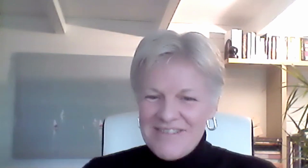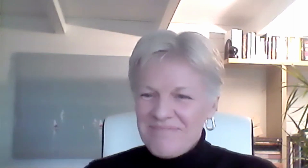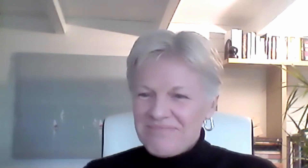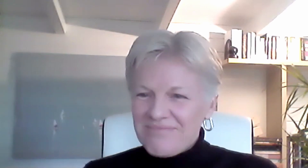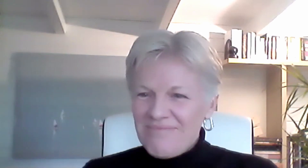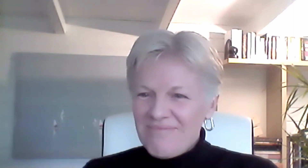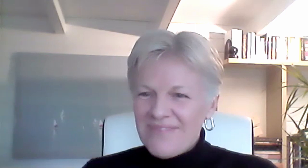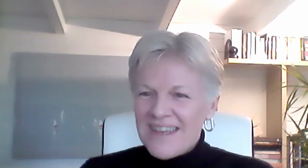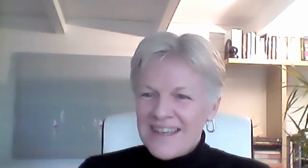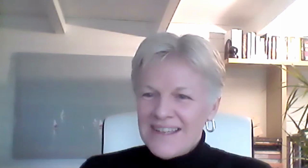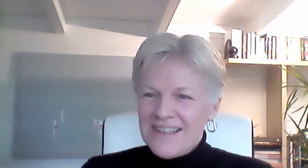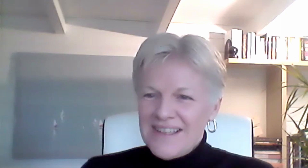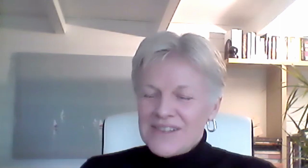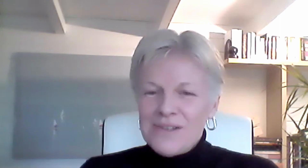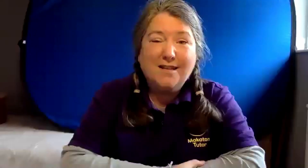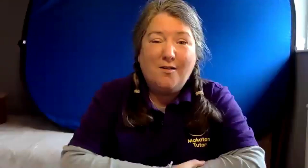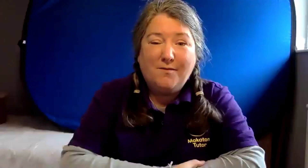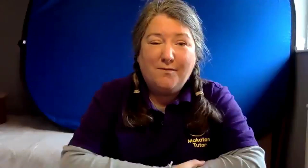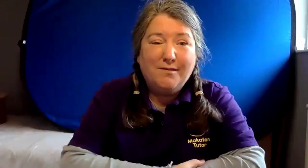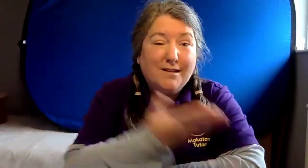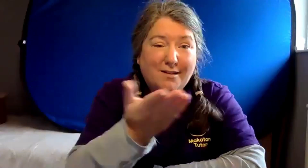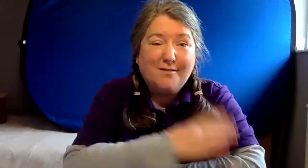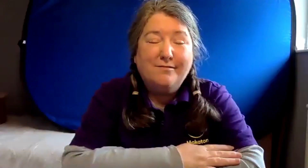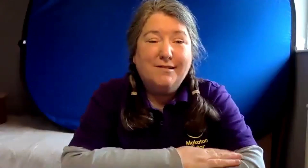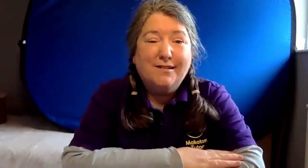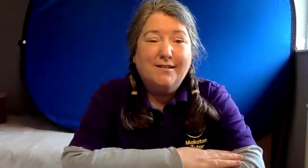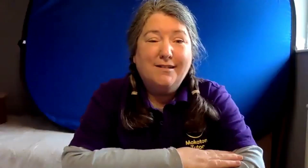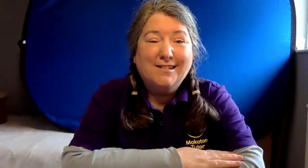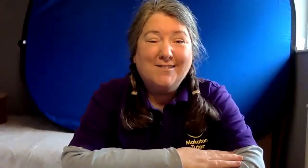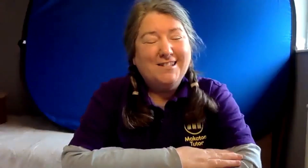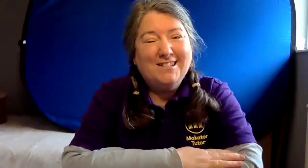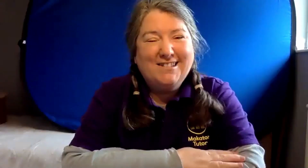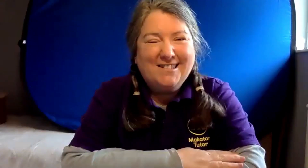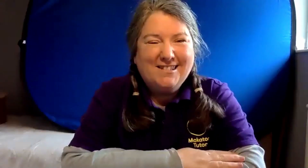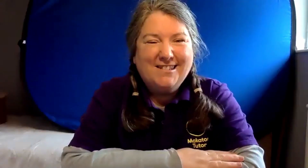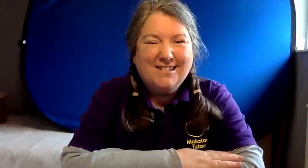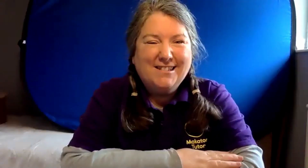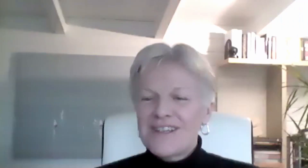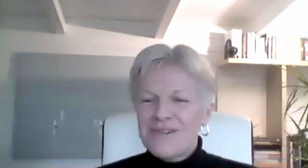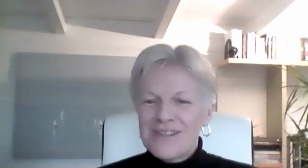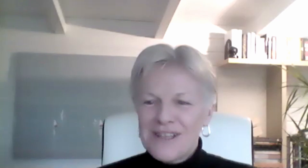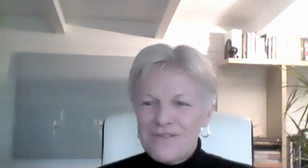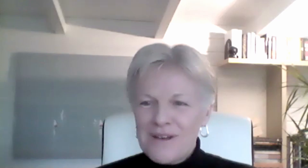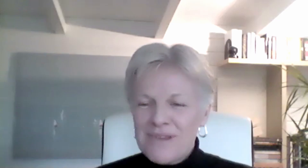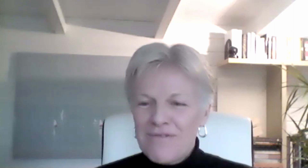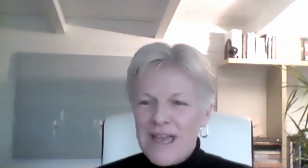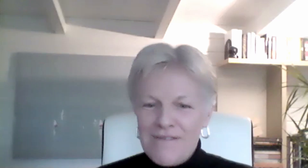Okay, so sorry. No, I was just going to ask if we have